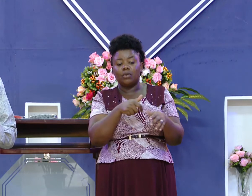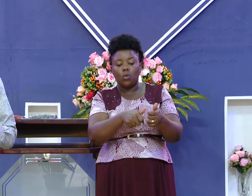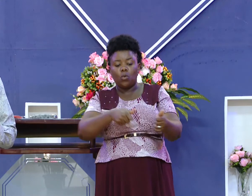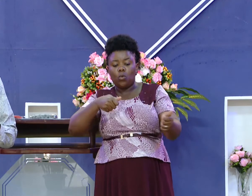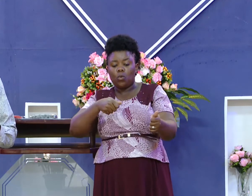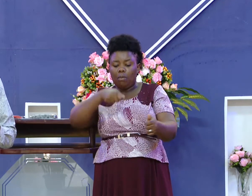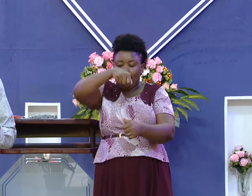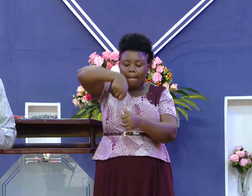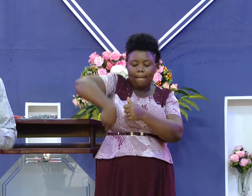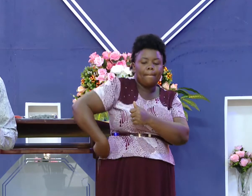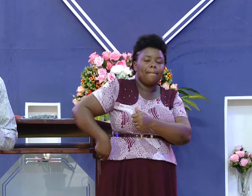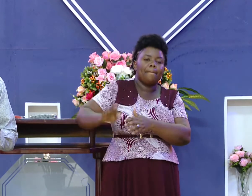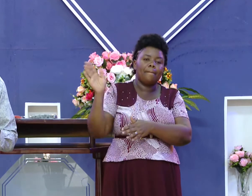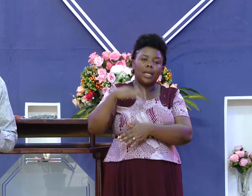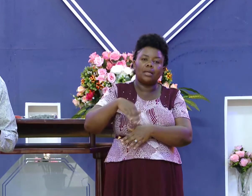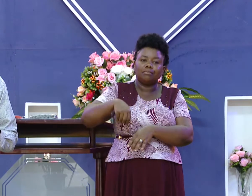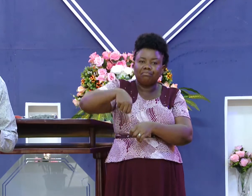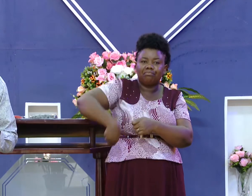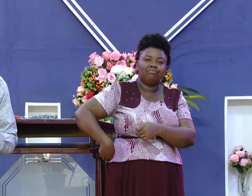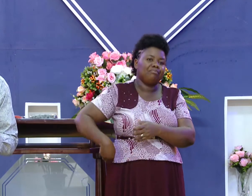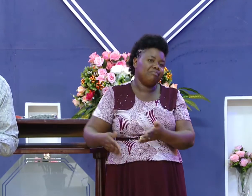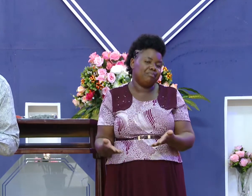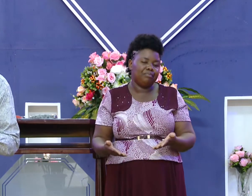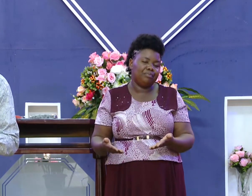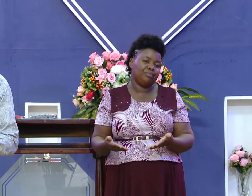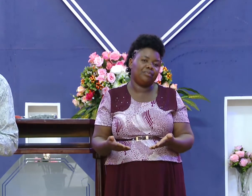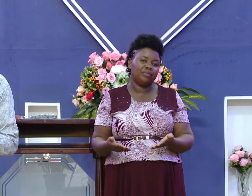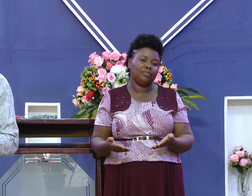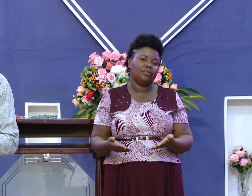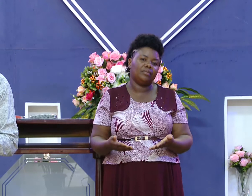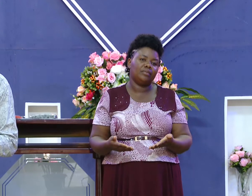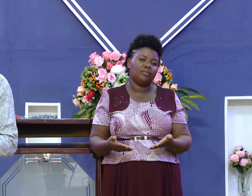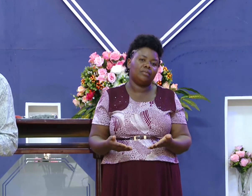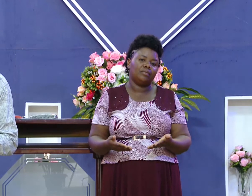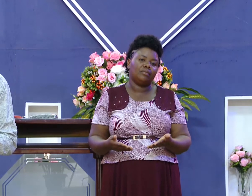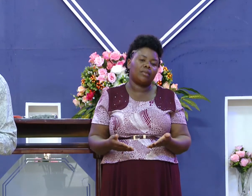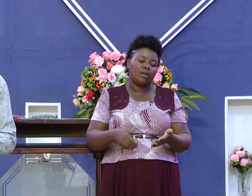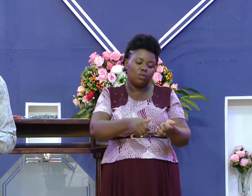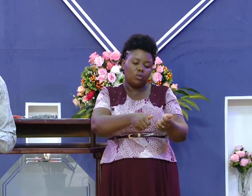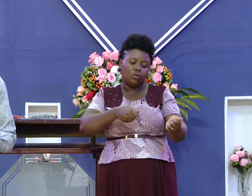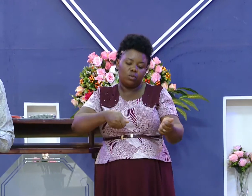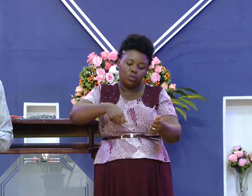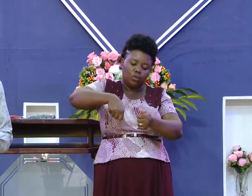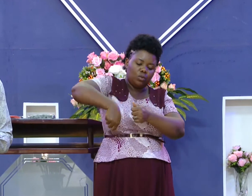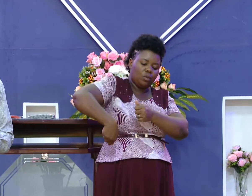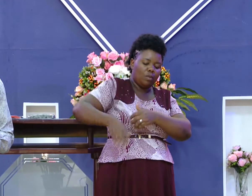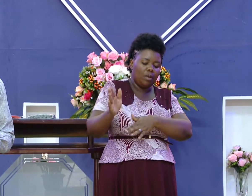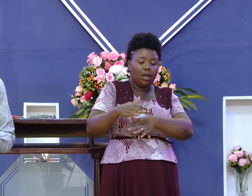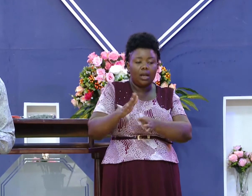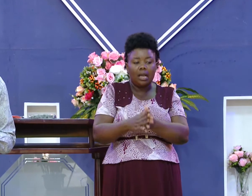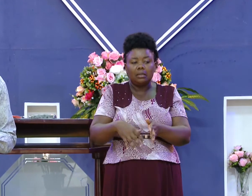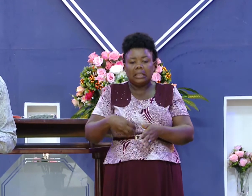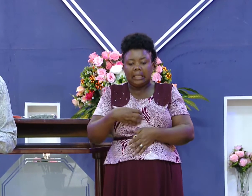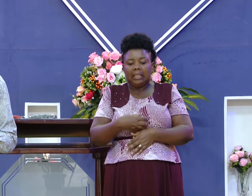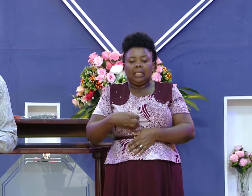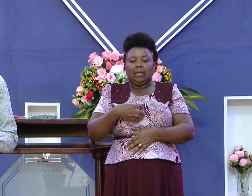Peter, put back the knife, the sword in its lattle. He put it back